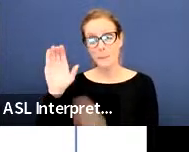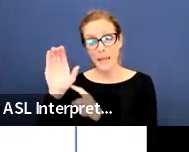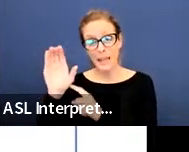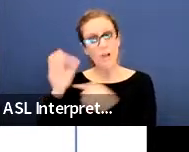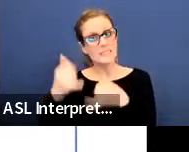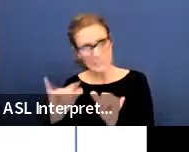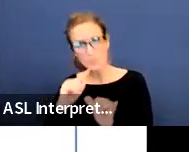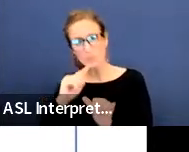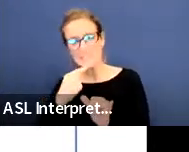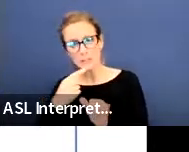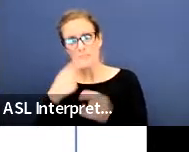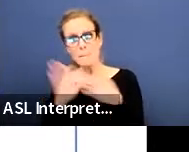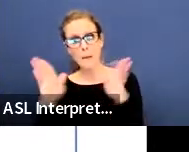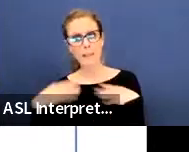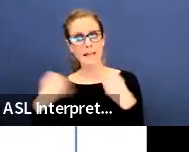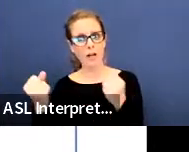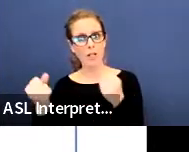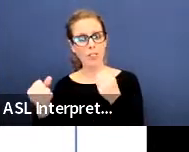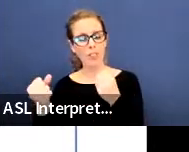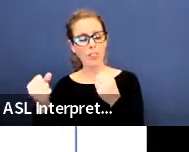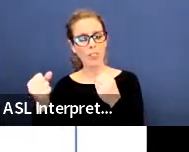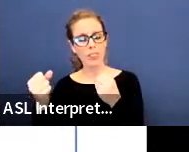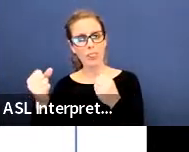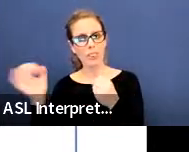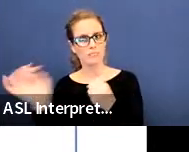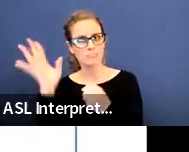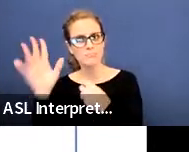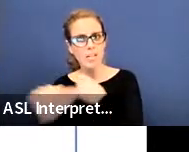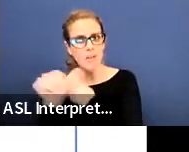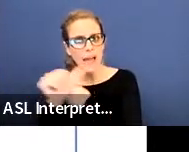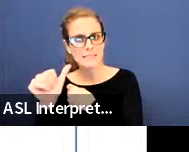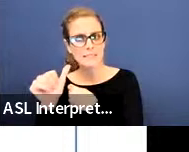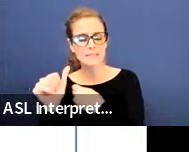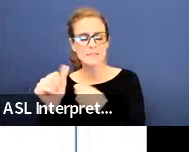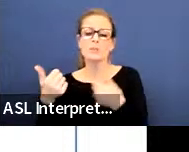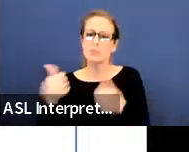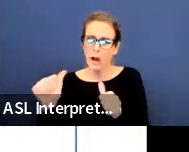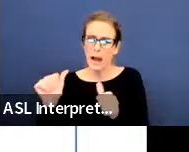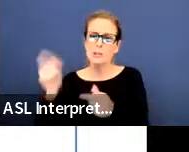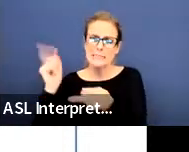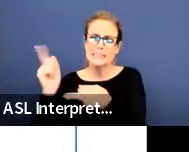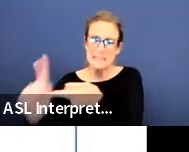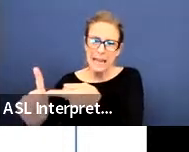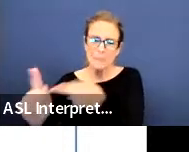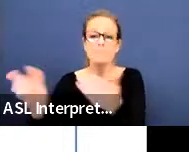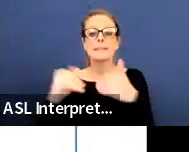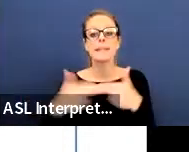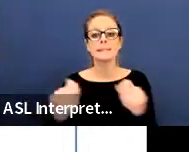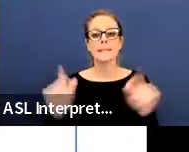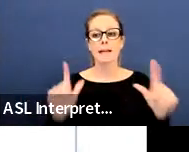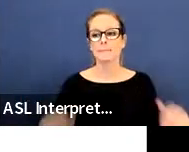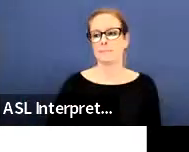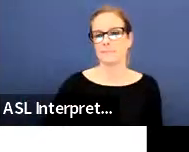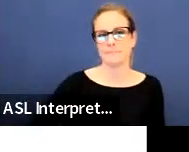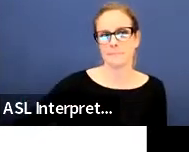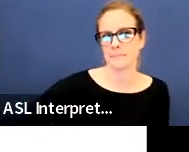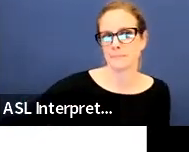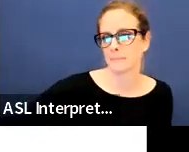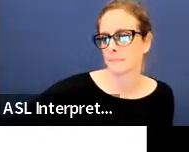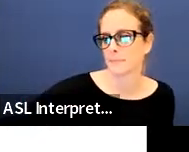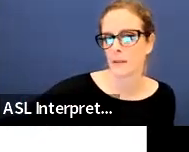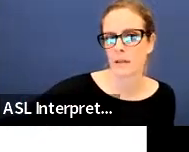health threats that we continue to try to contain. Next slide.